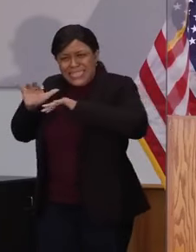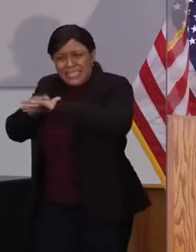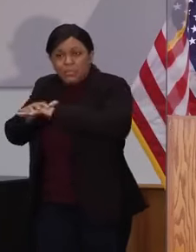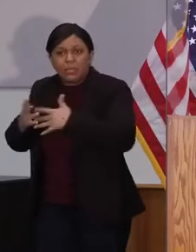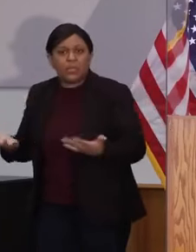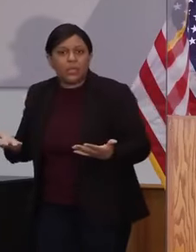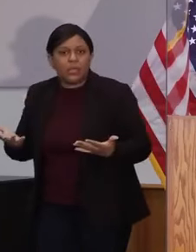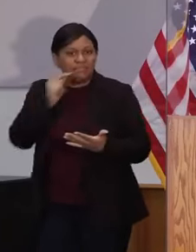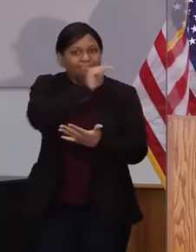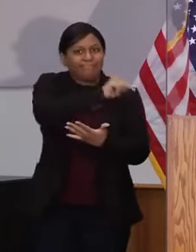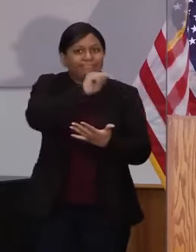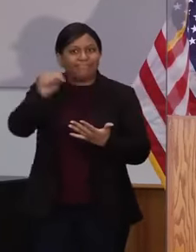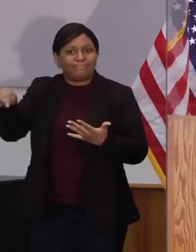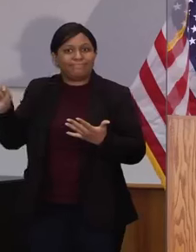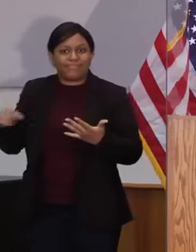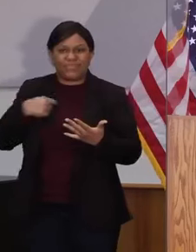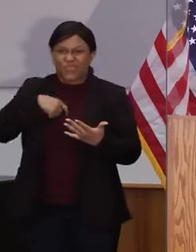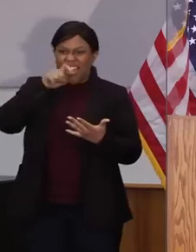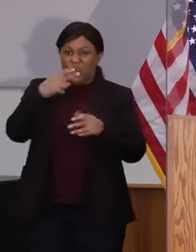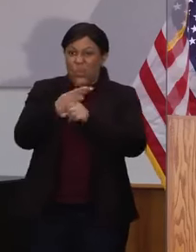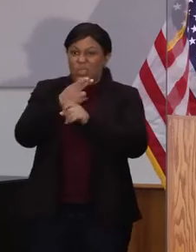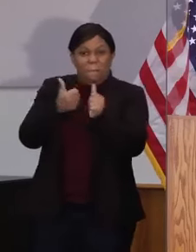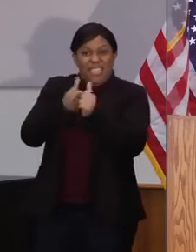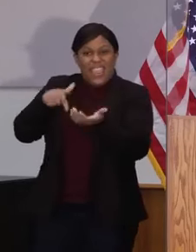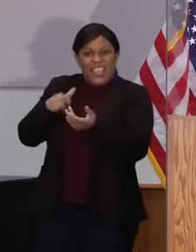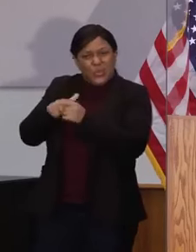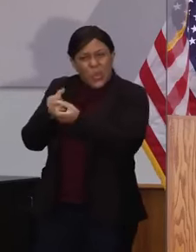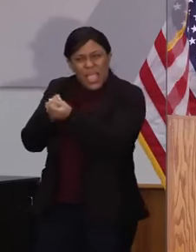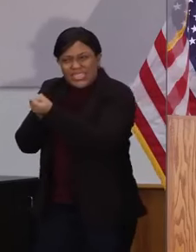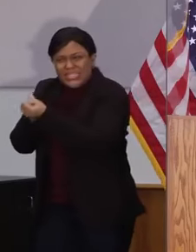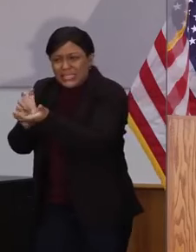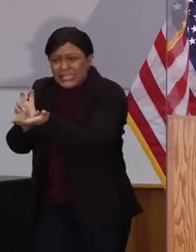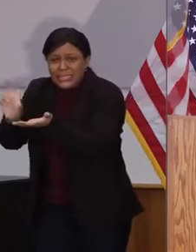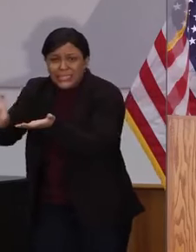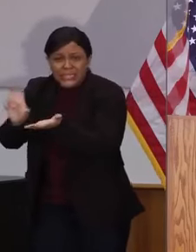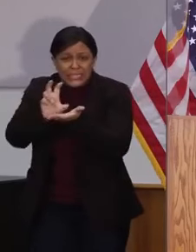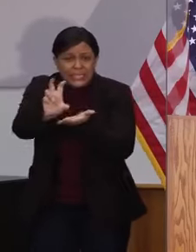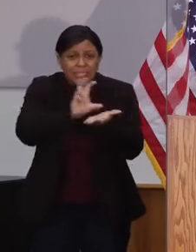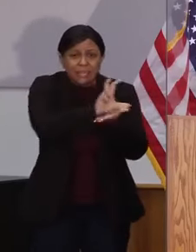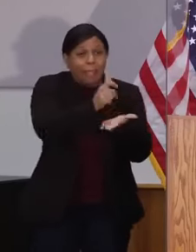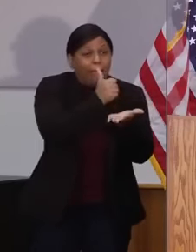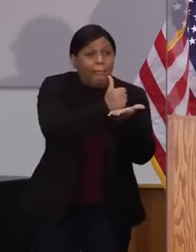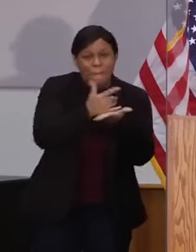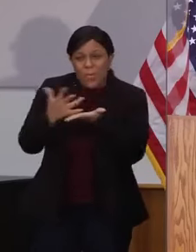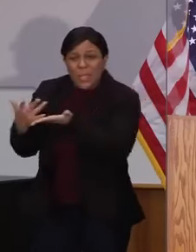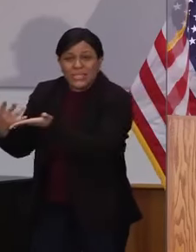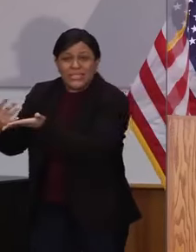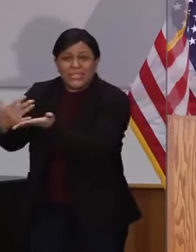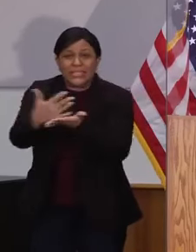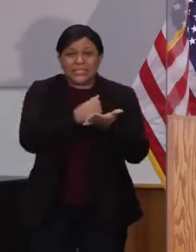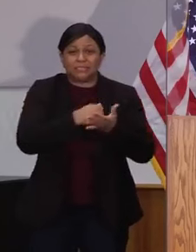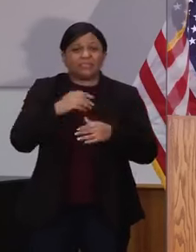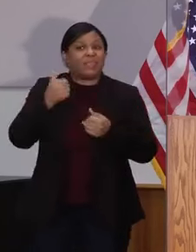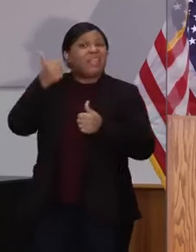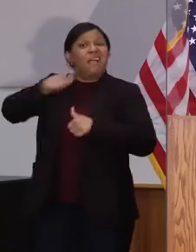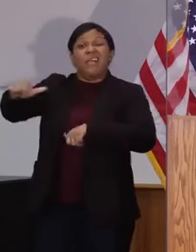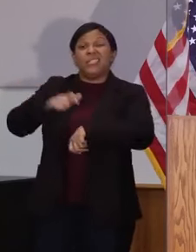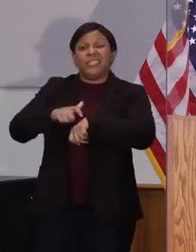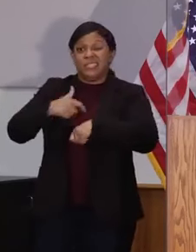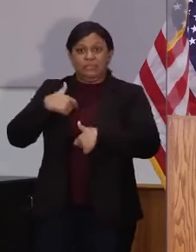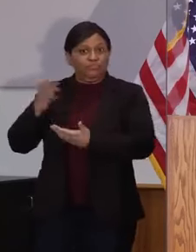can be able to leverage, and it also, with an understanding, is every time I bring in State Patrol,